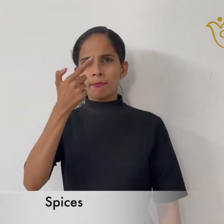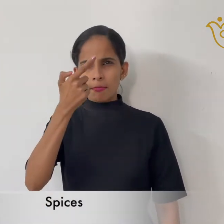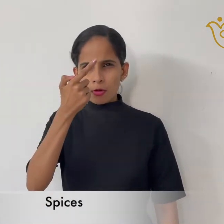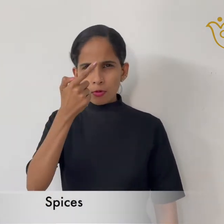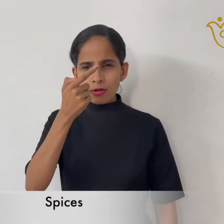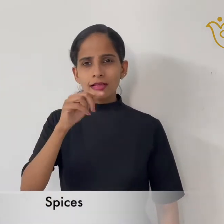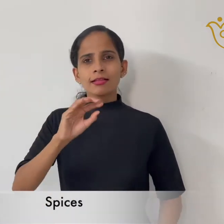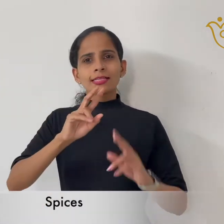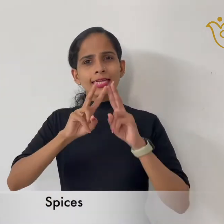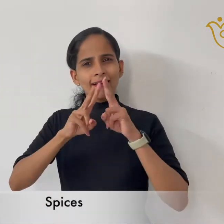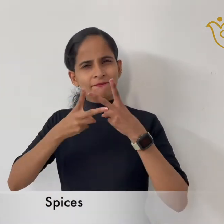spices,